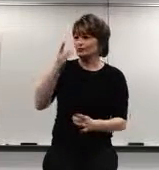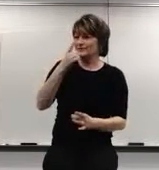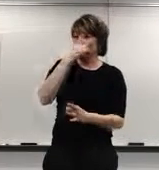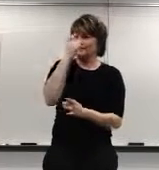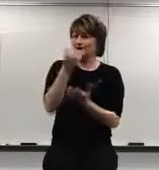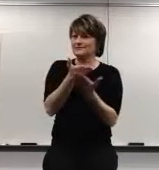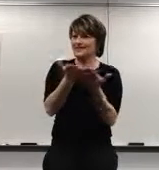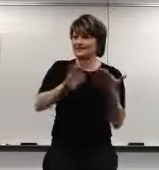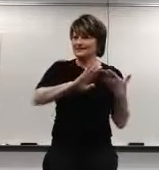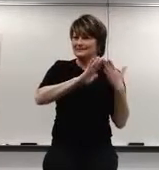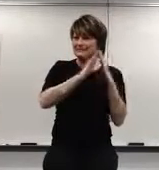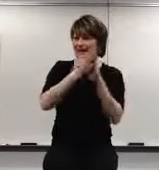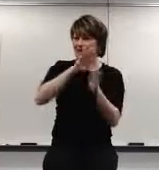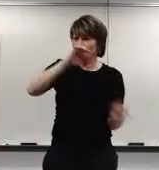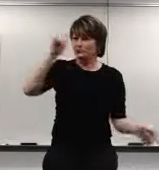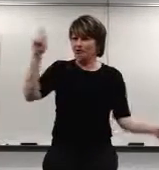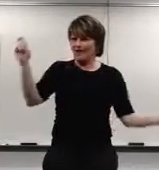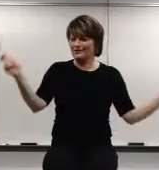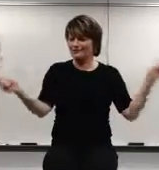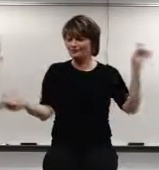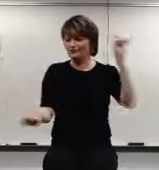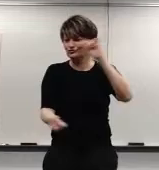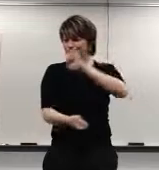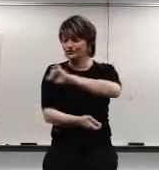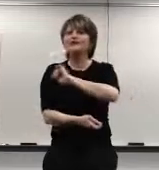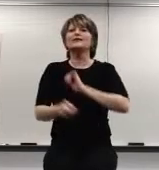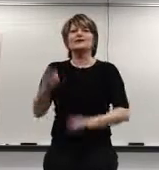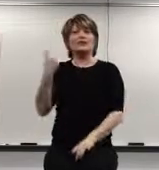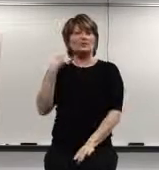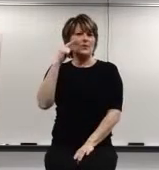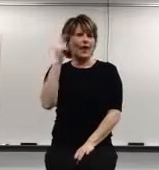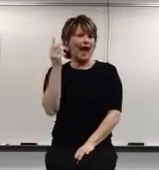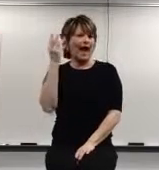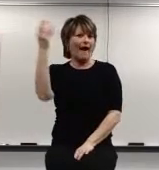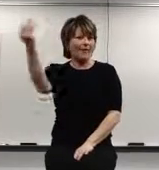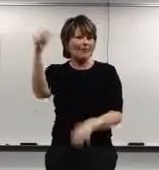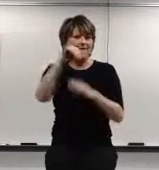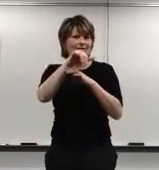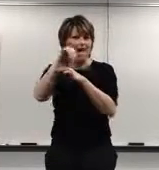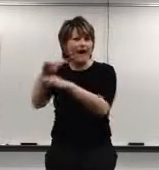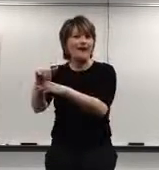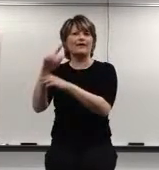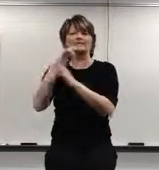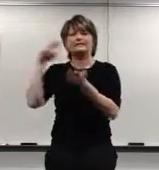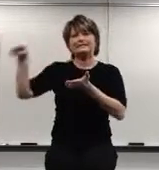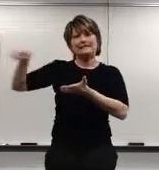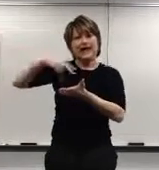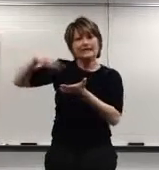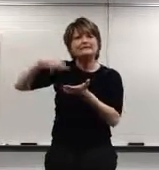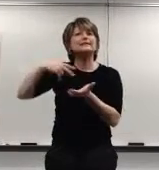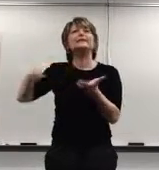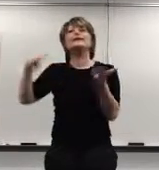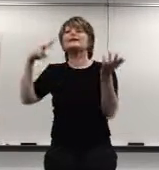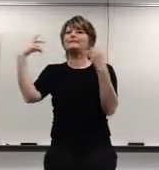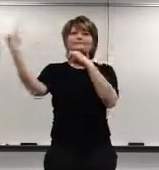So that whole trip was really interesting because everything started to change. We went out every night